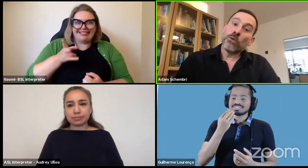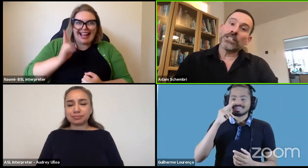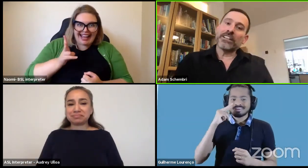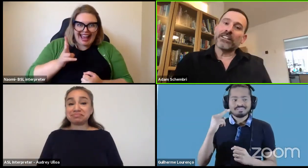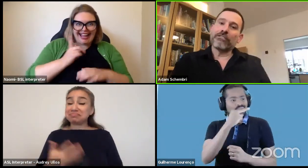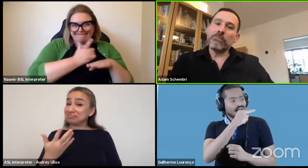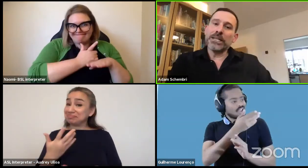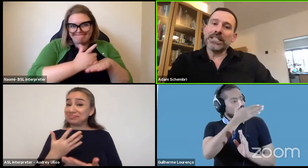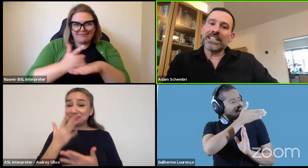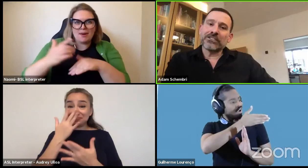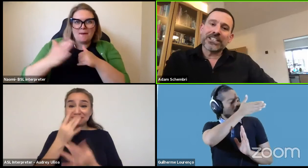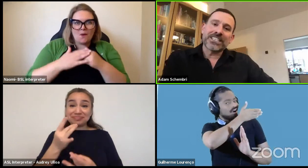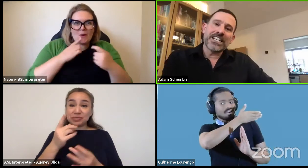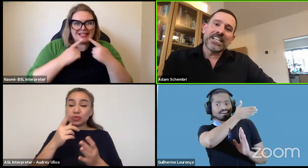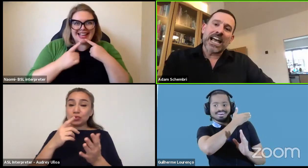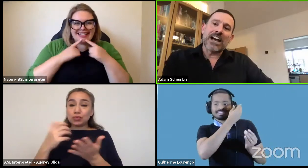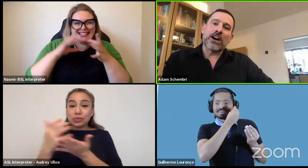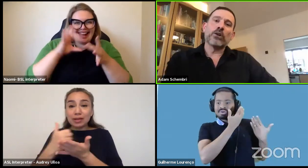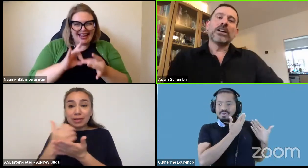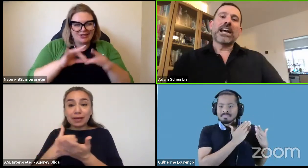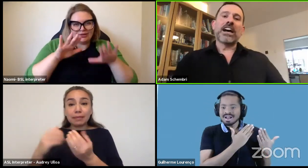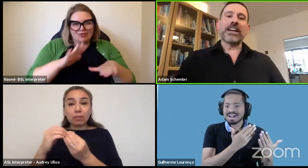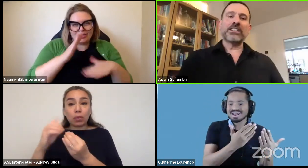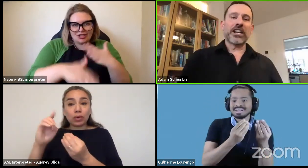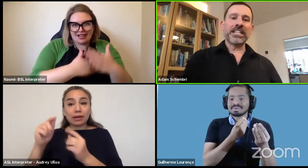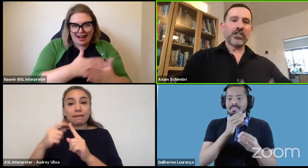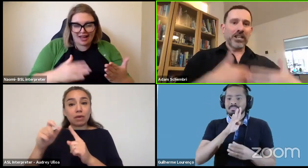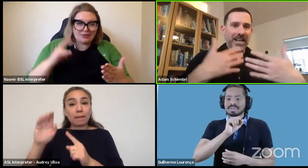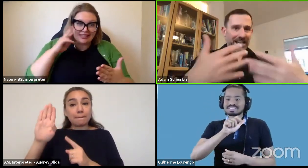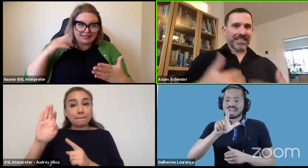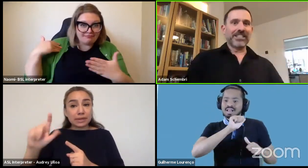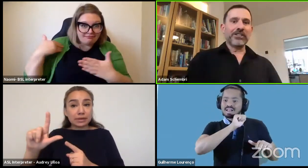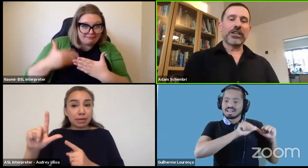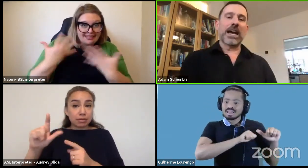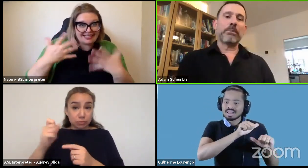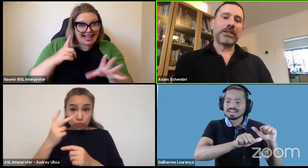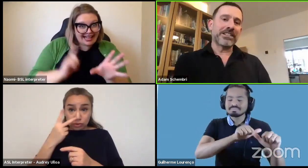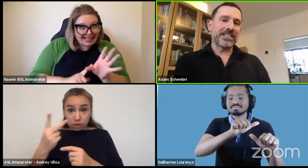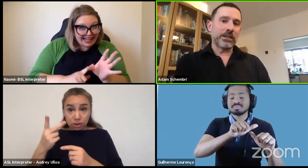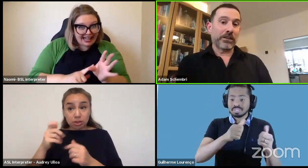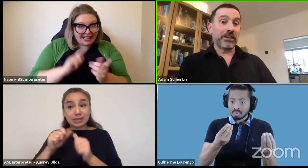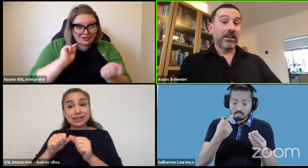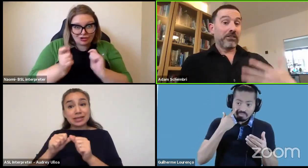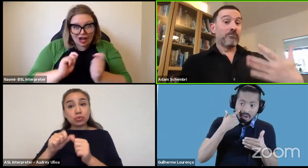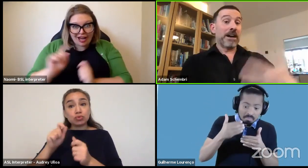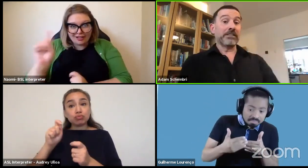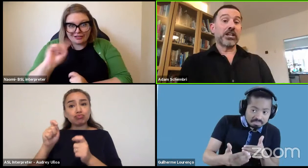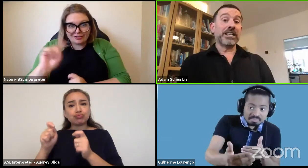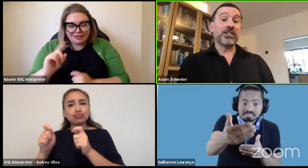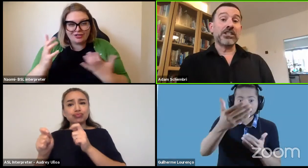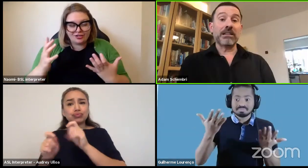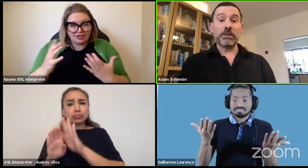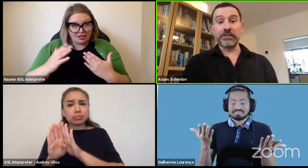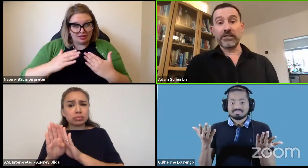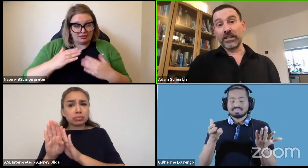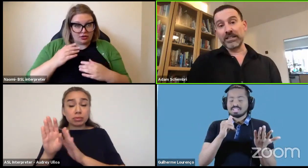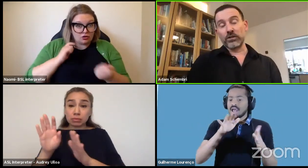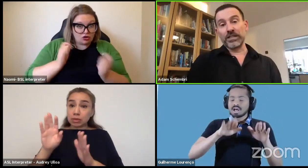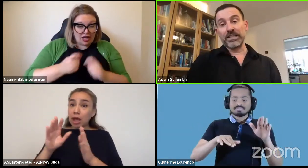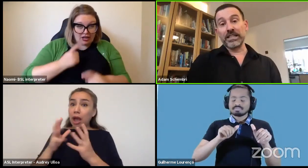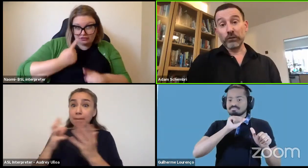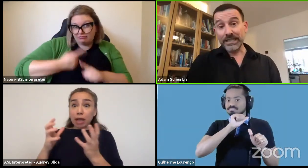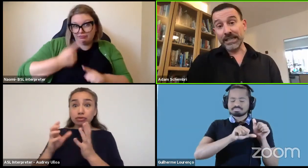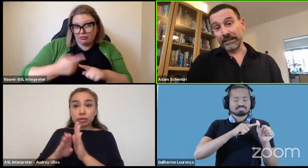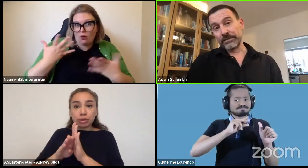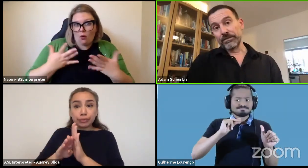collect more data from BSL to see how that change has continued to happen, and to see whether the rate of change in some areas of the lexicon